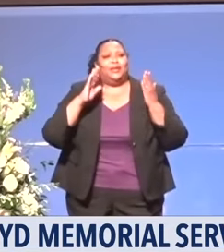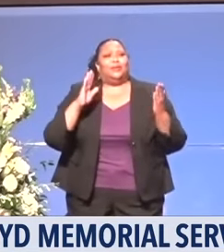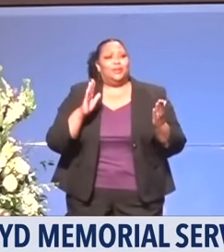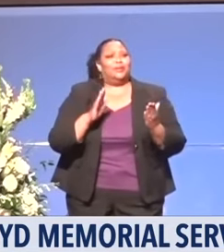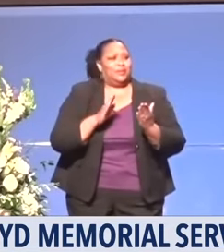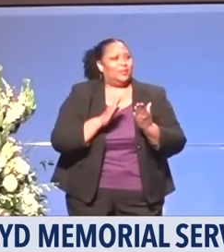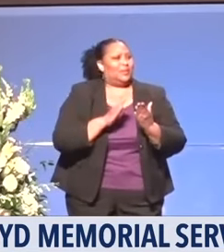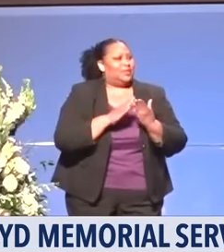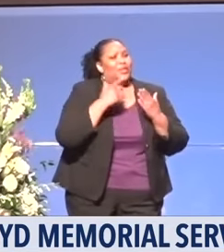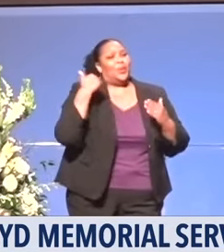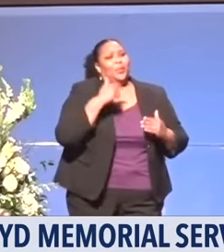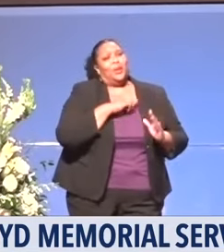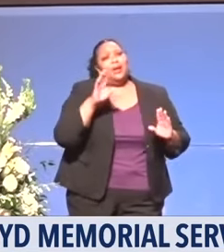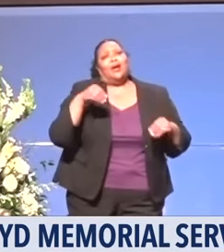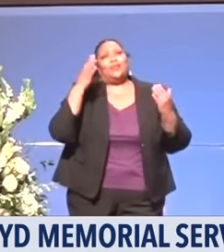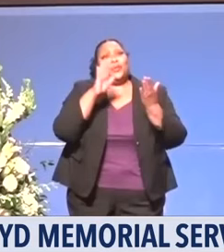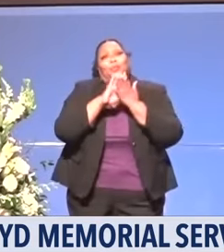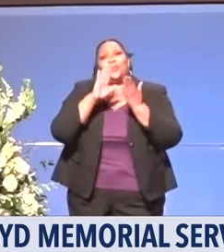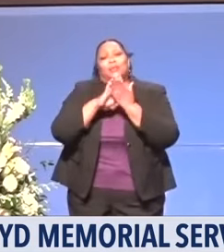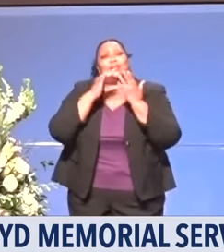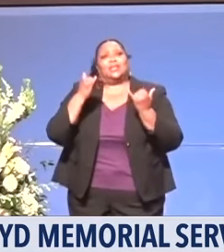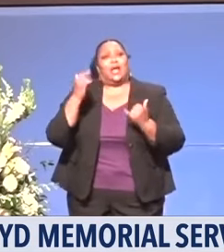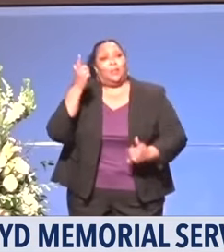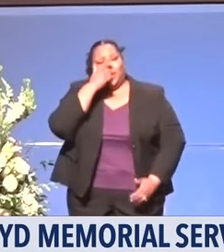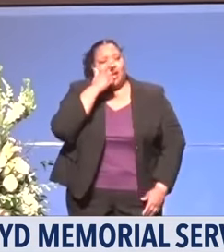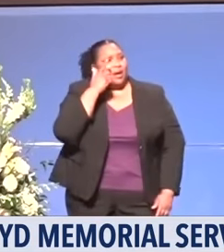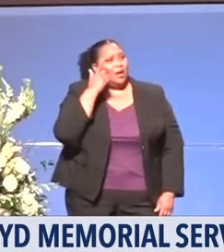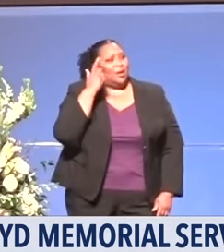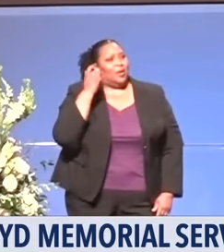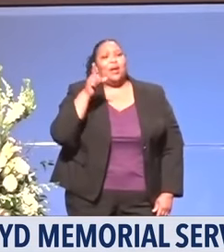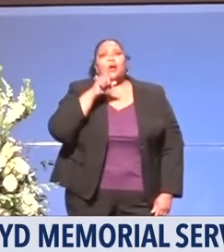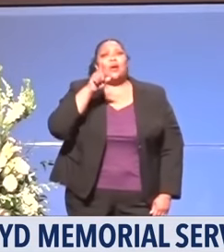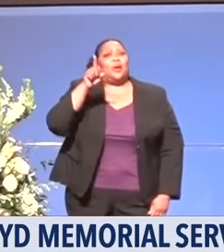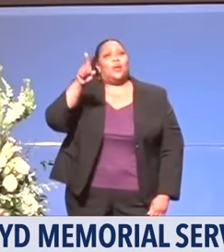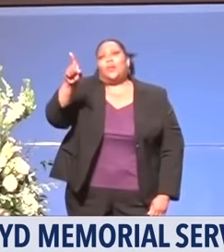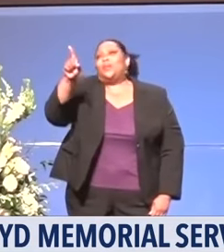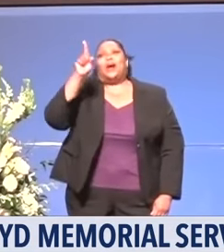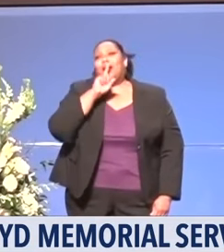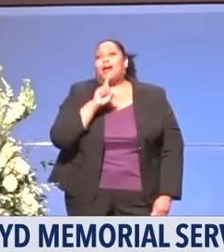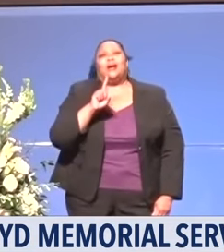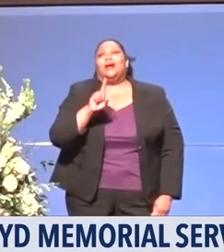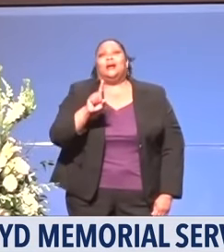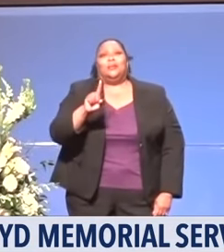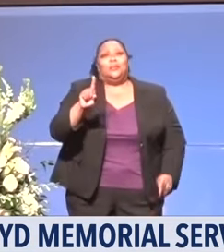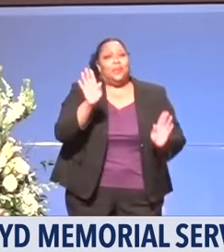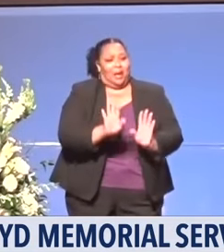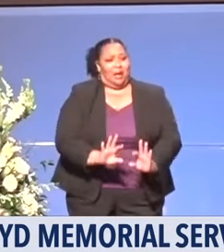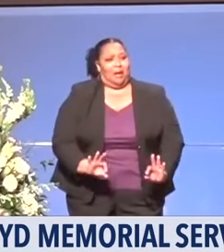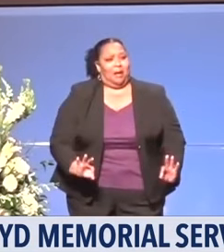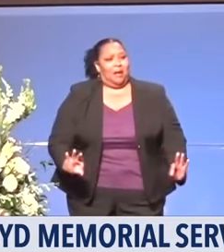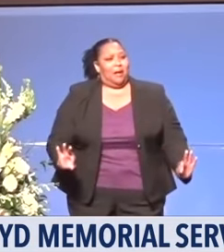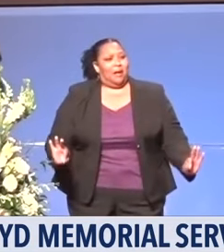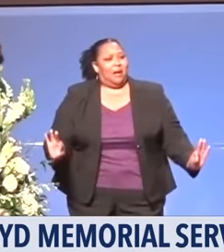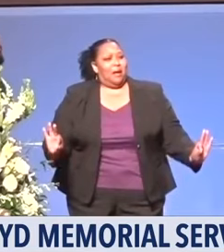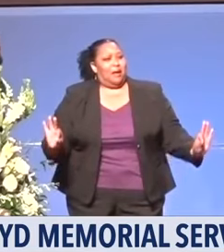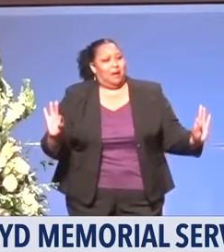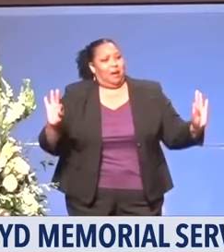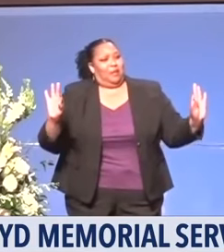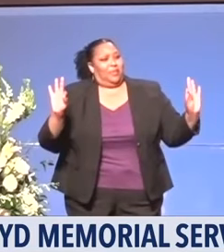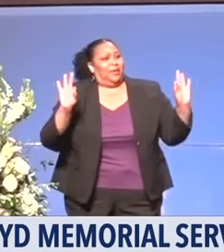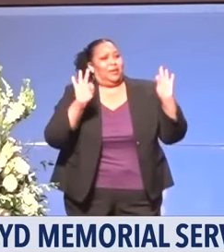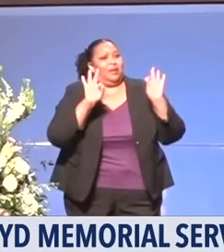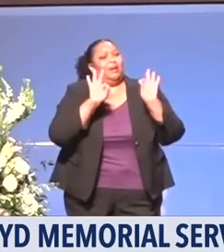Why are we offering praise today? Because you are worthy.